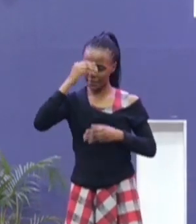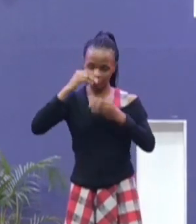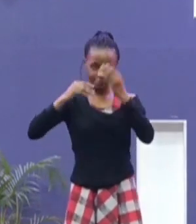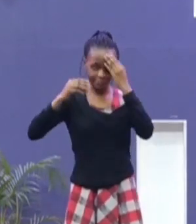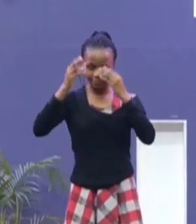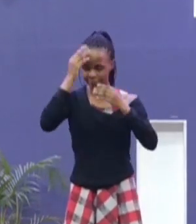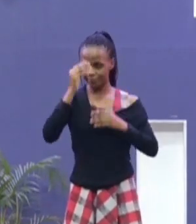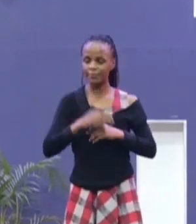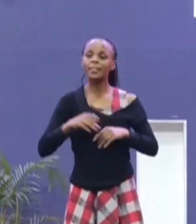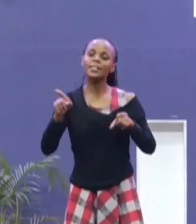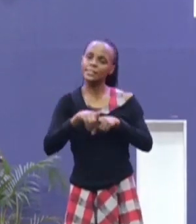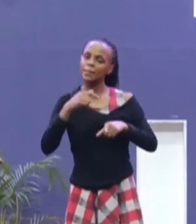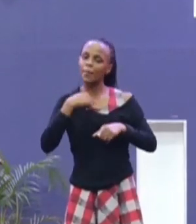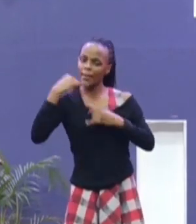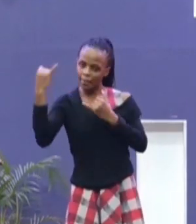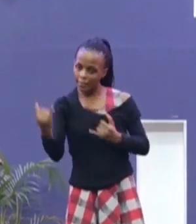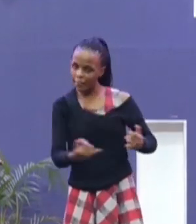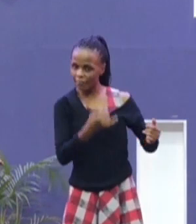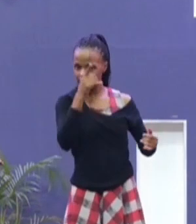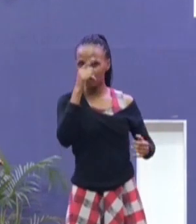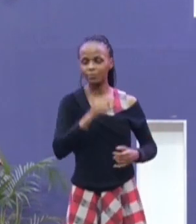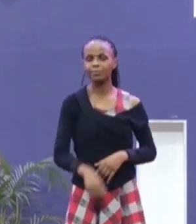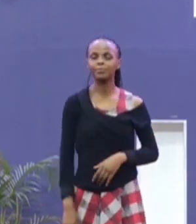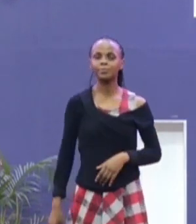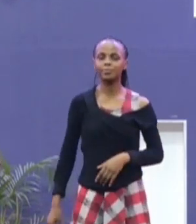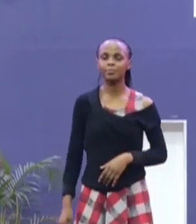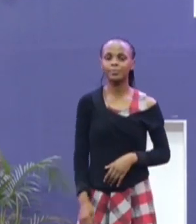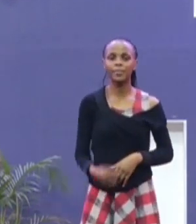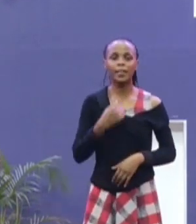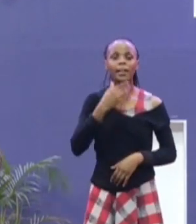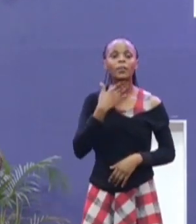And actually I want to invite you. Era nkwaniriza. I want